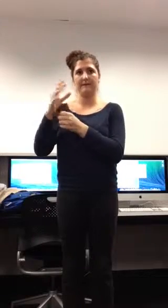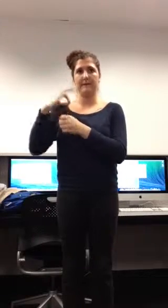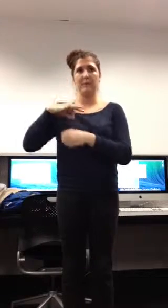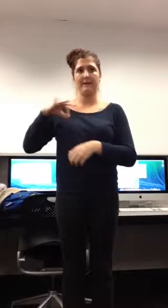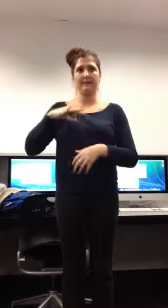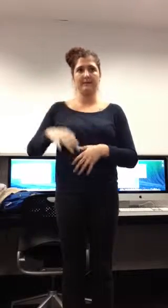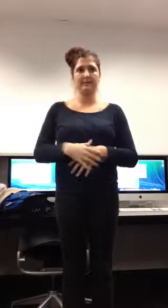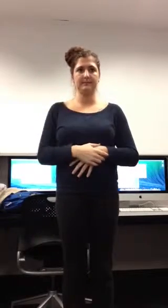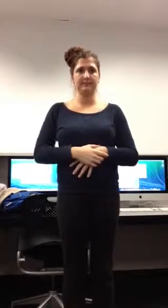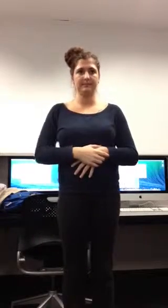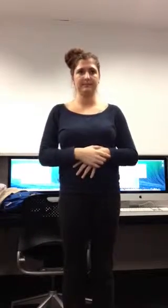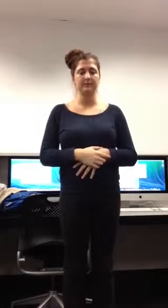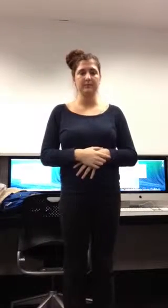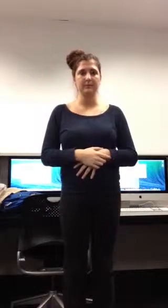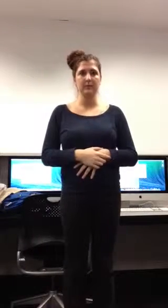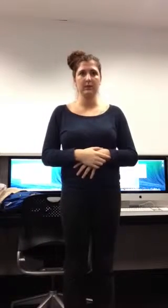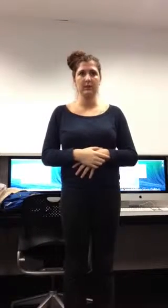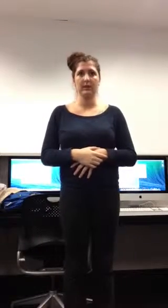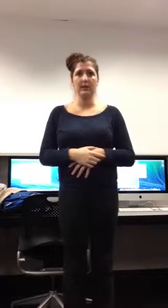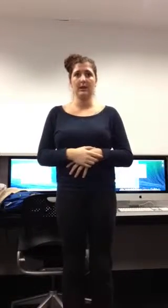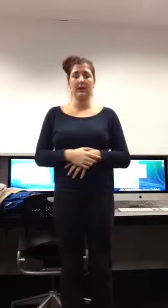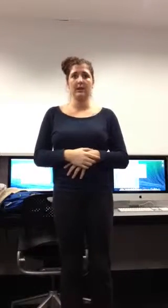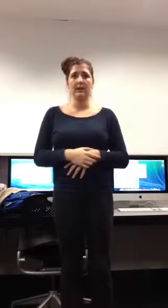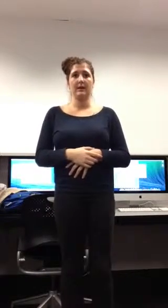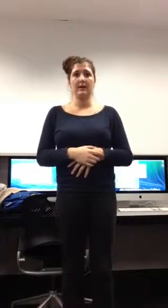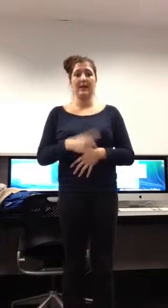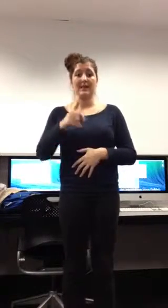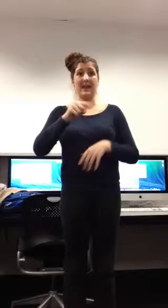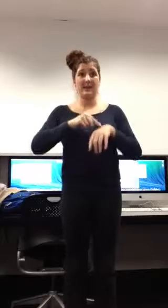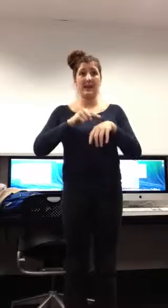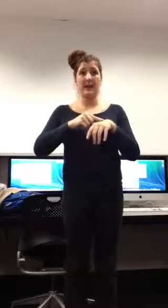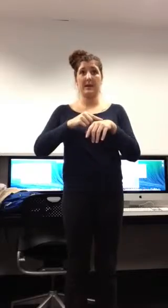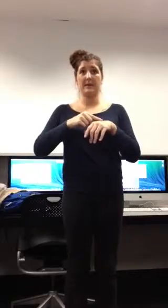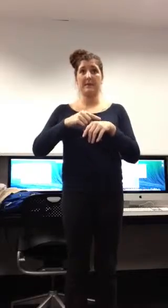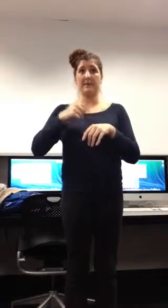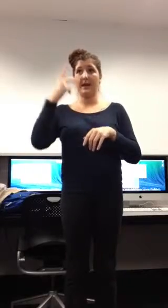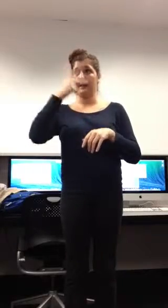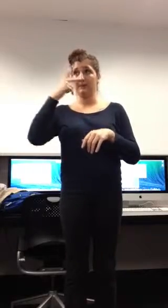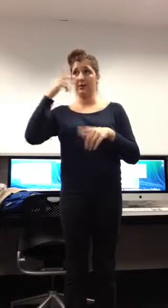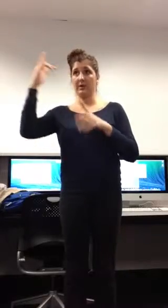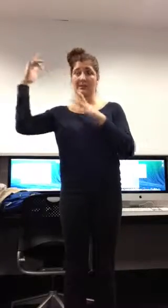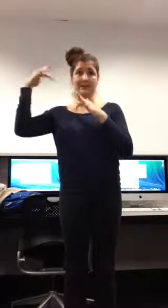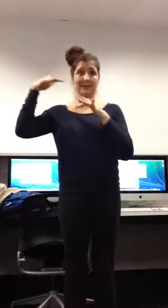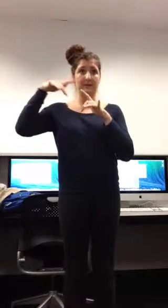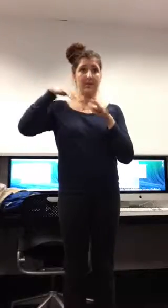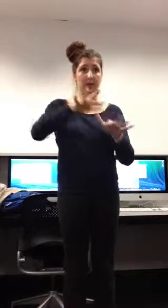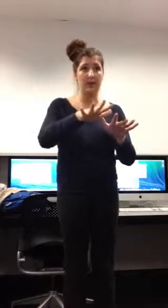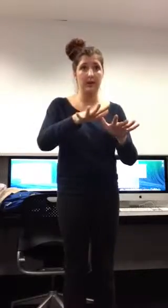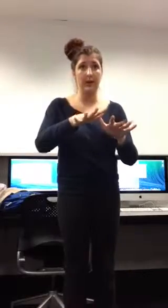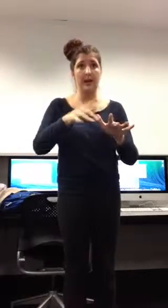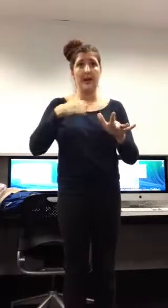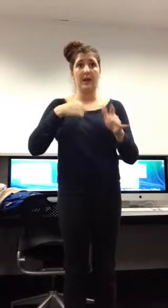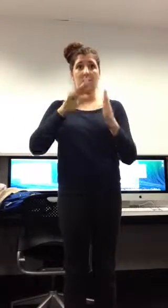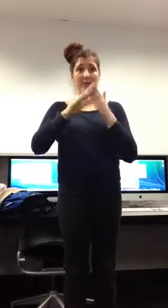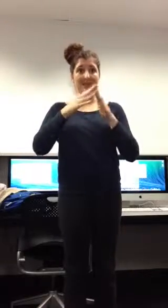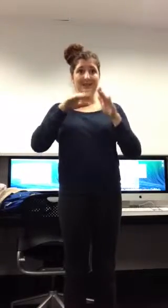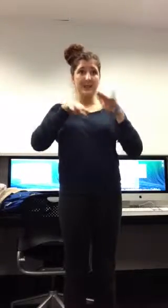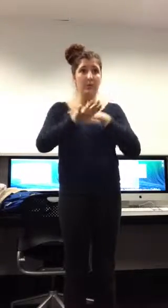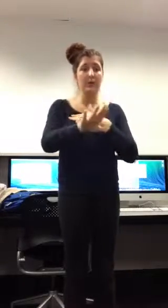During the same time period, immigrants flooded America, and they flooded the cities for work. The average